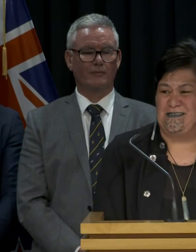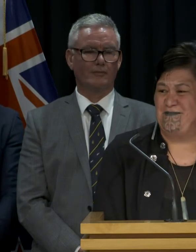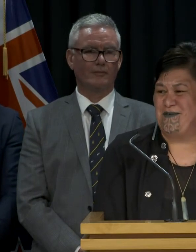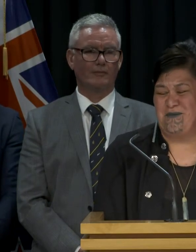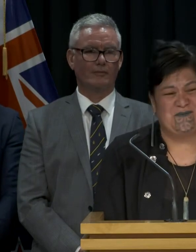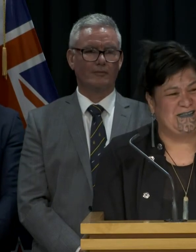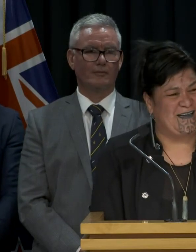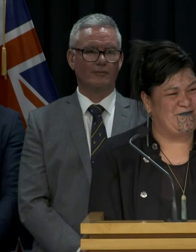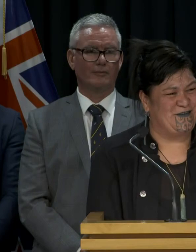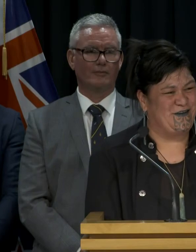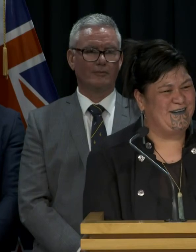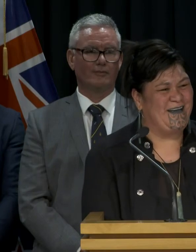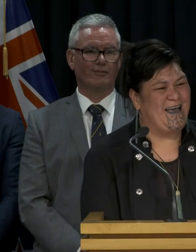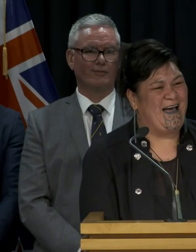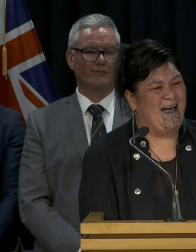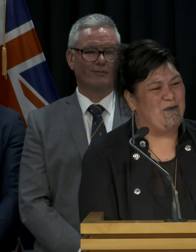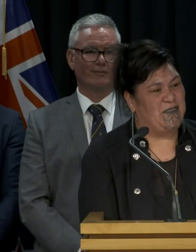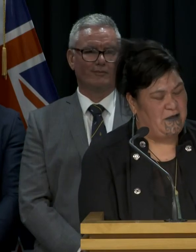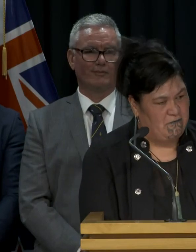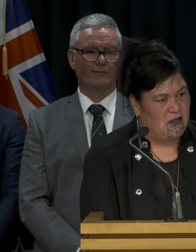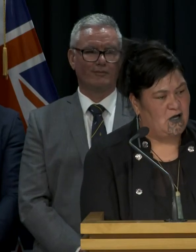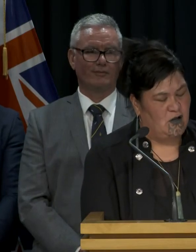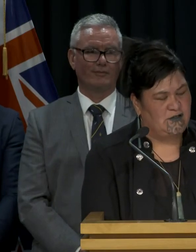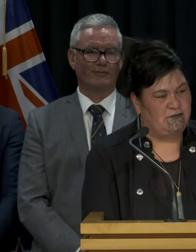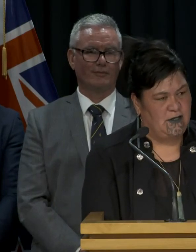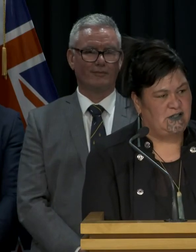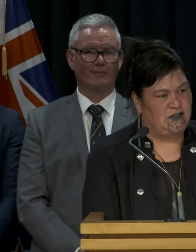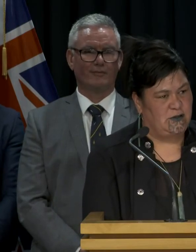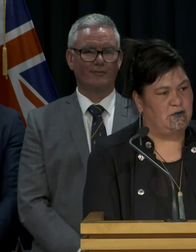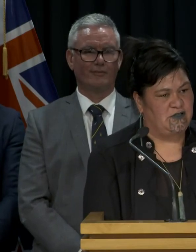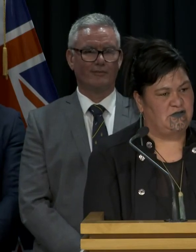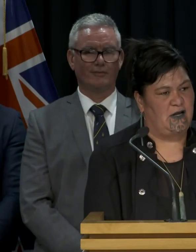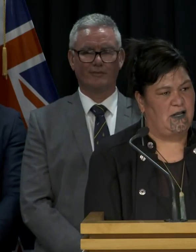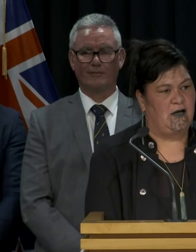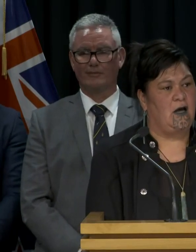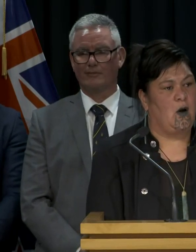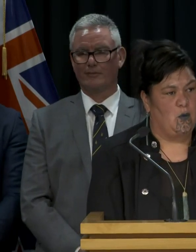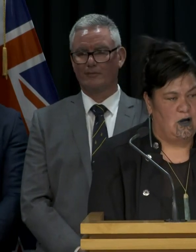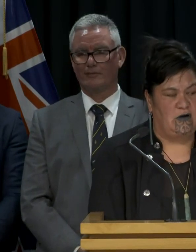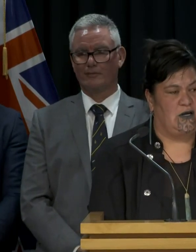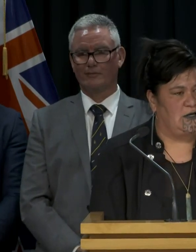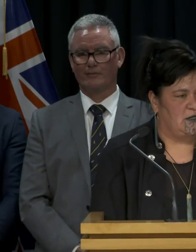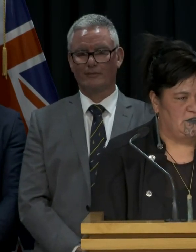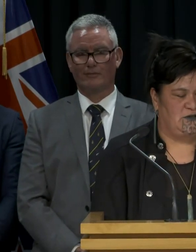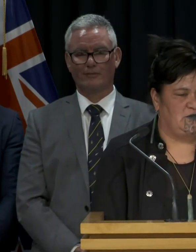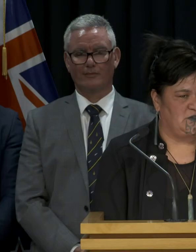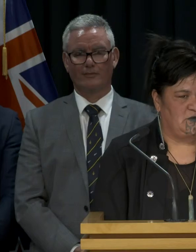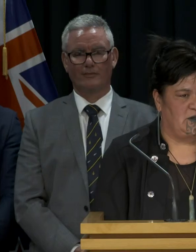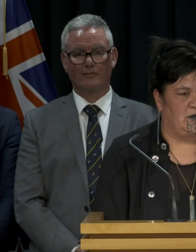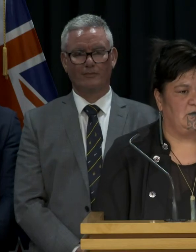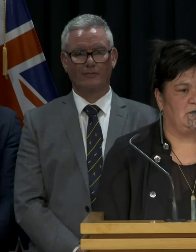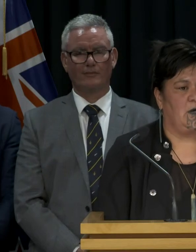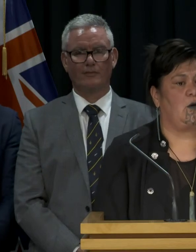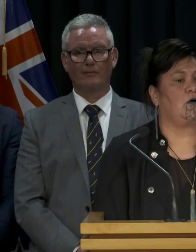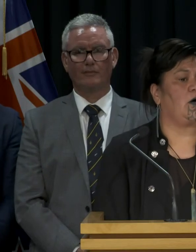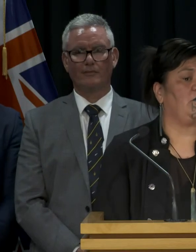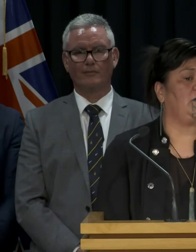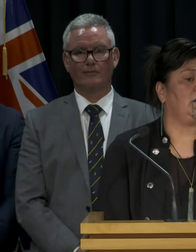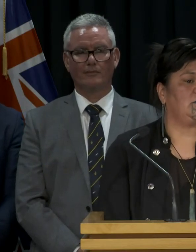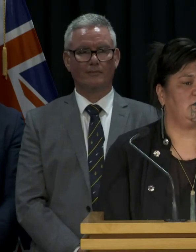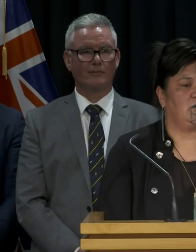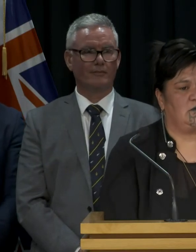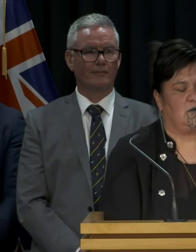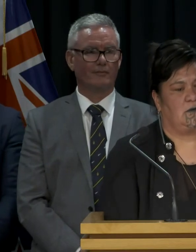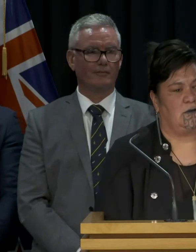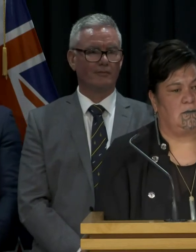expect to receive the bin this afternoon, but that close relationship with Australia will only continue to strengthen. We'll come over